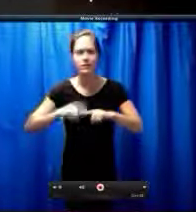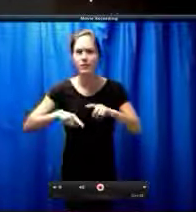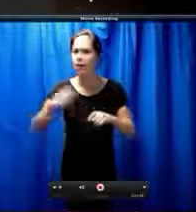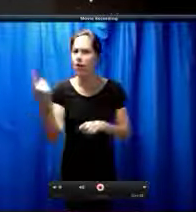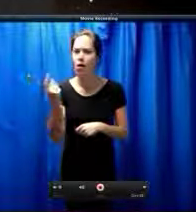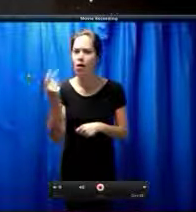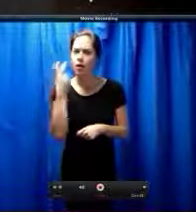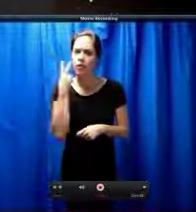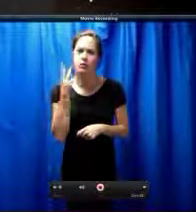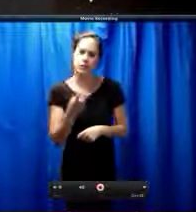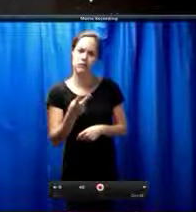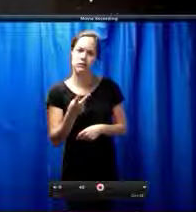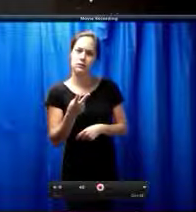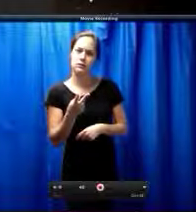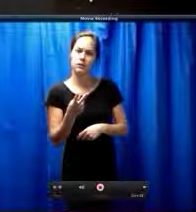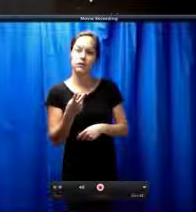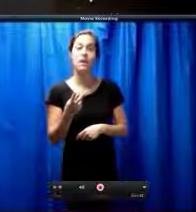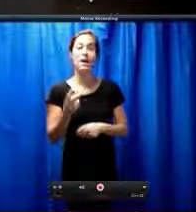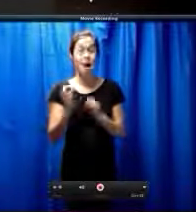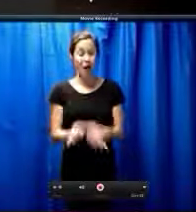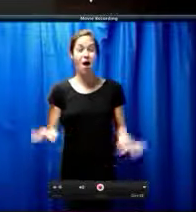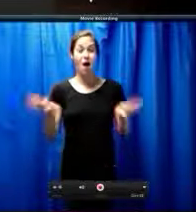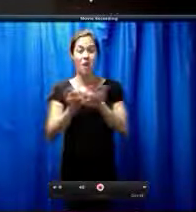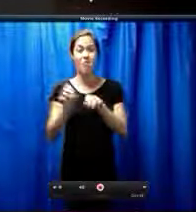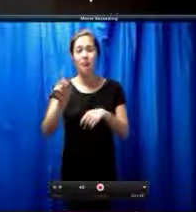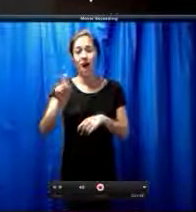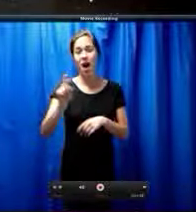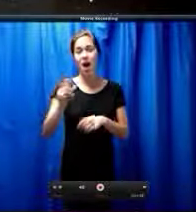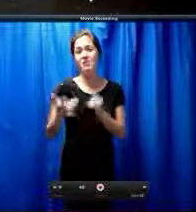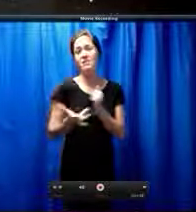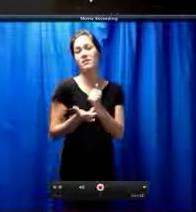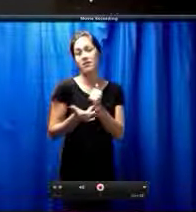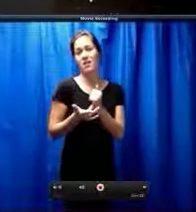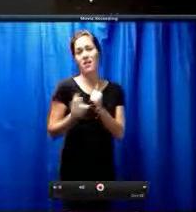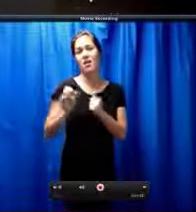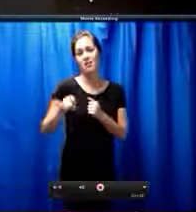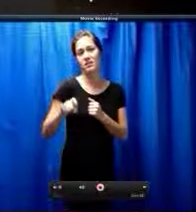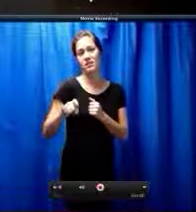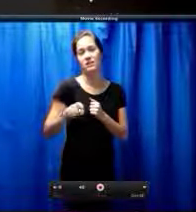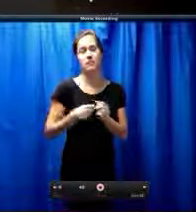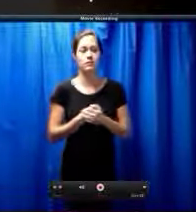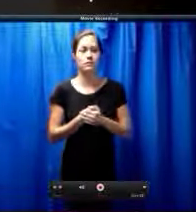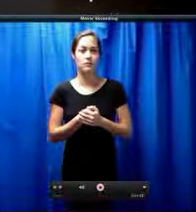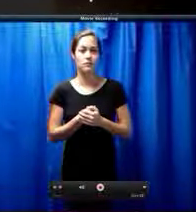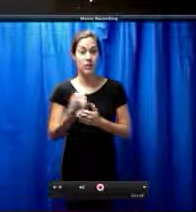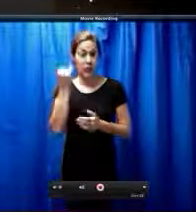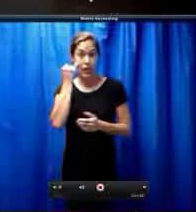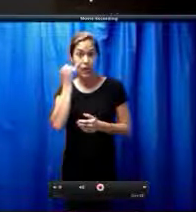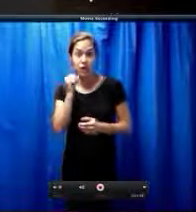and ask for technology when you're visiting your dentist, because guess what? Who else is looking in there if it's not your